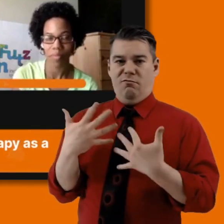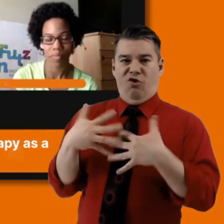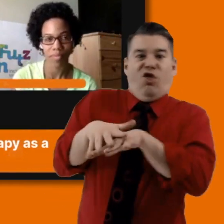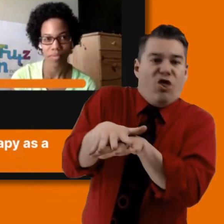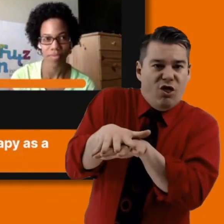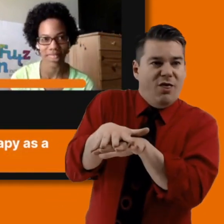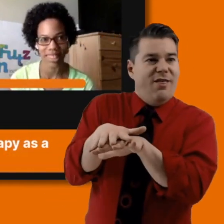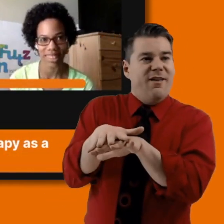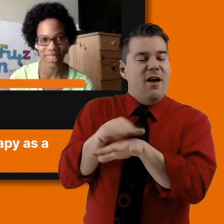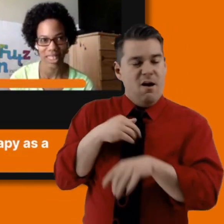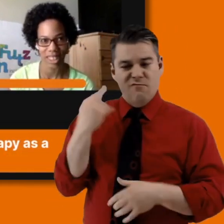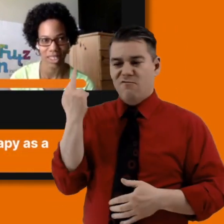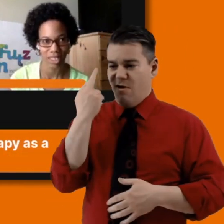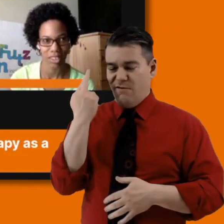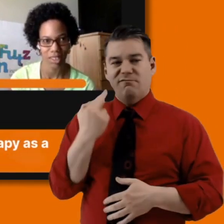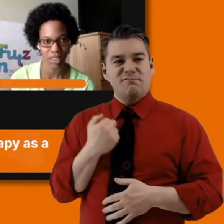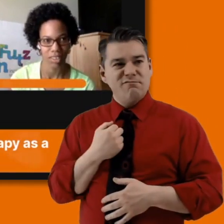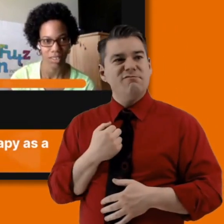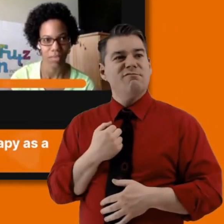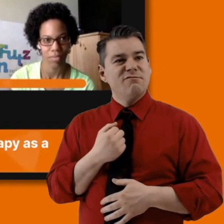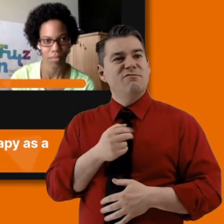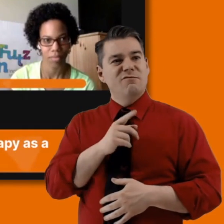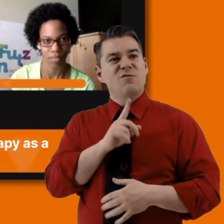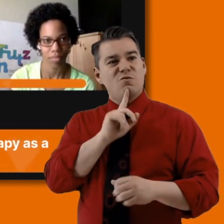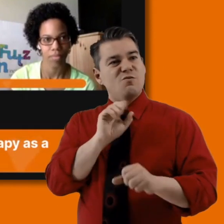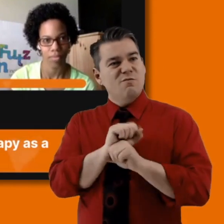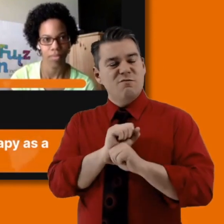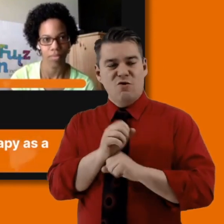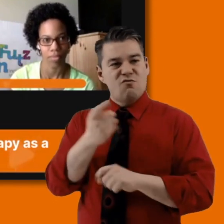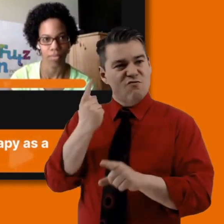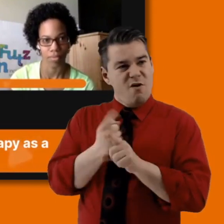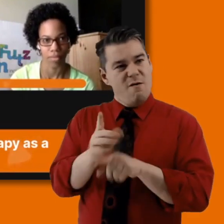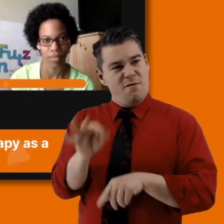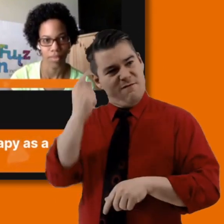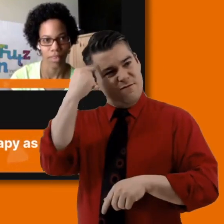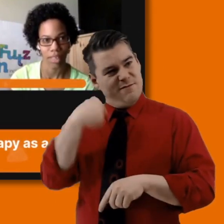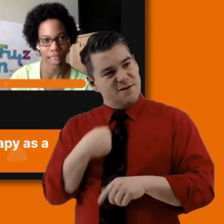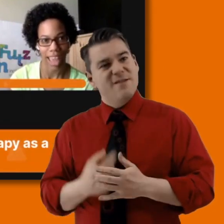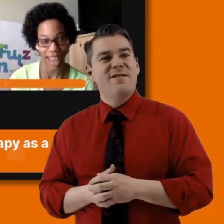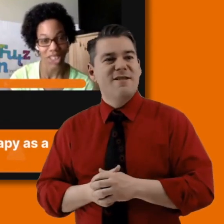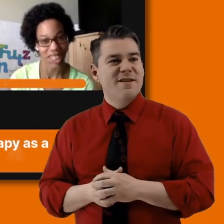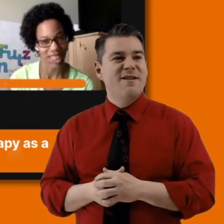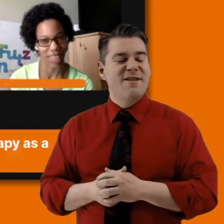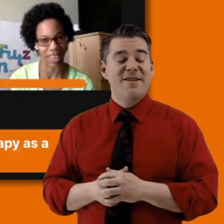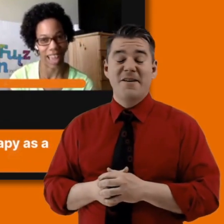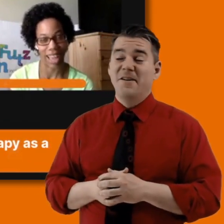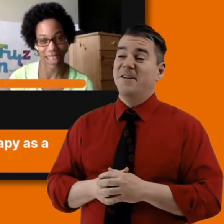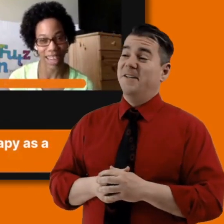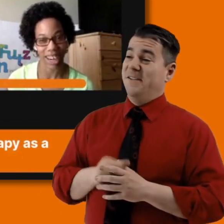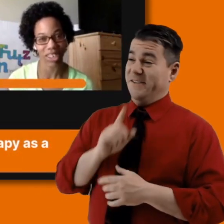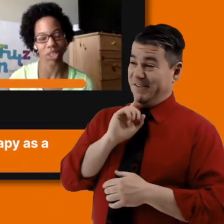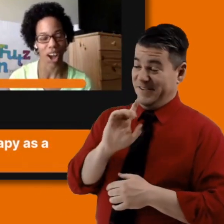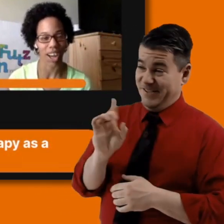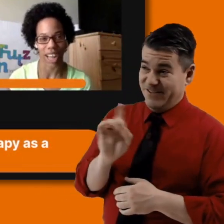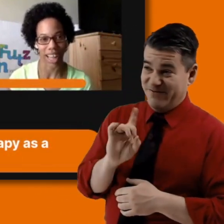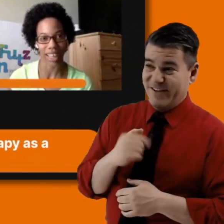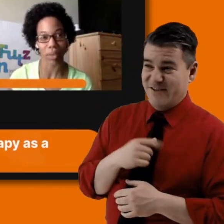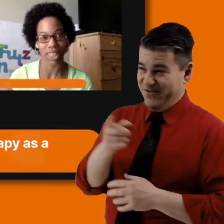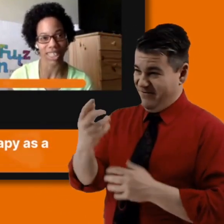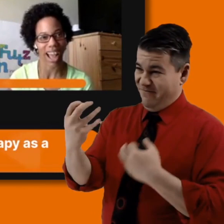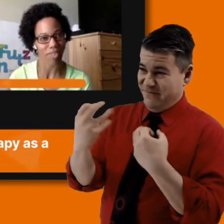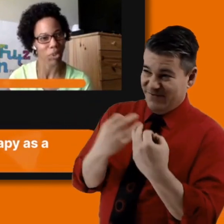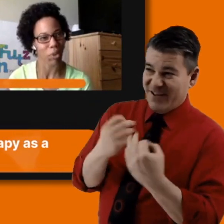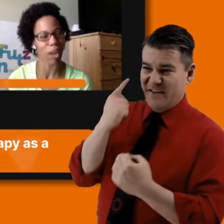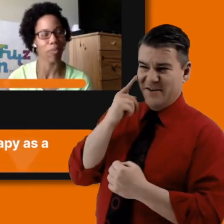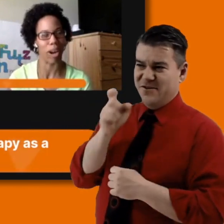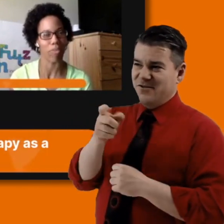and I realized that it was absolutely the right choice for me. Actually, David, as I hear you talk, I think we